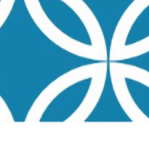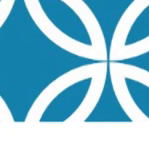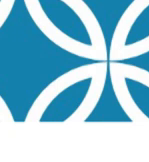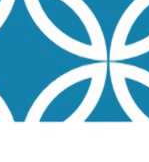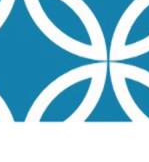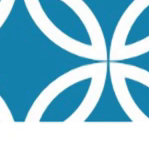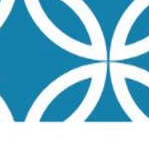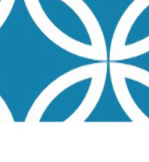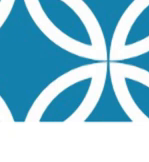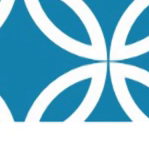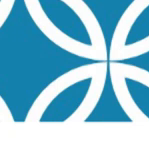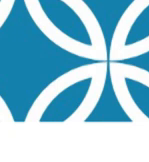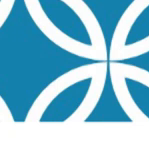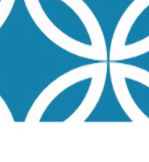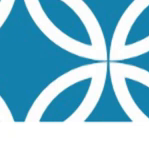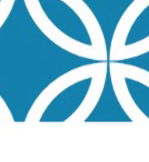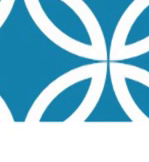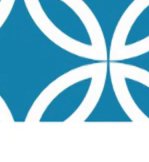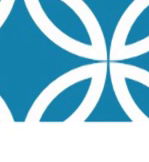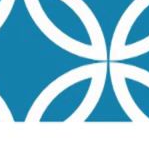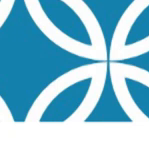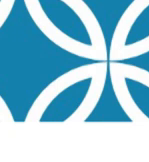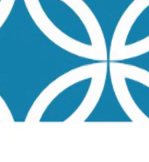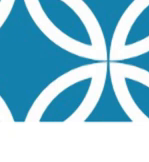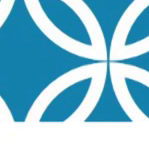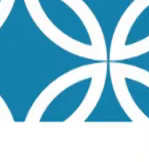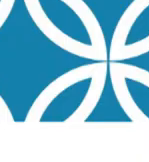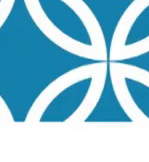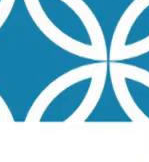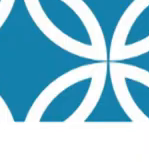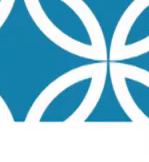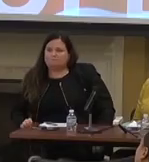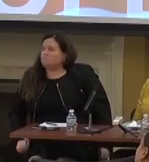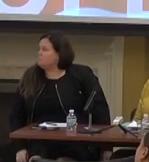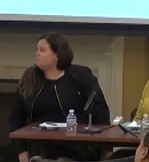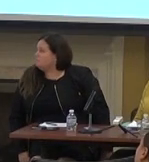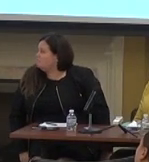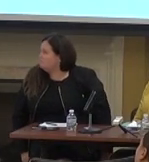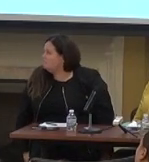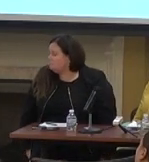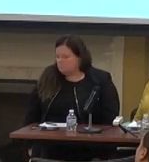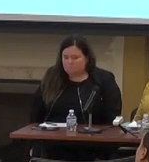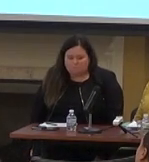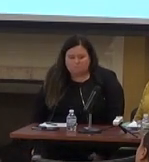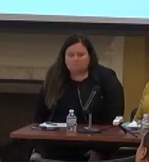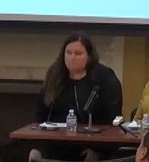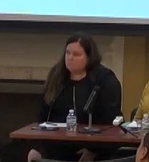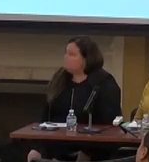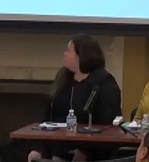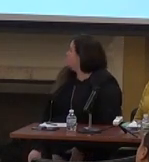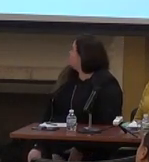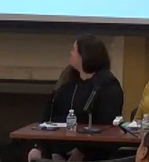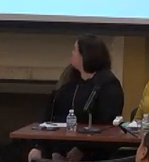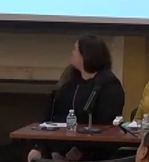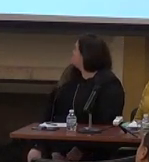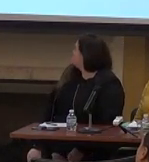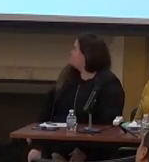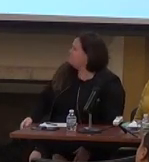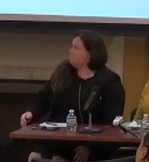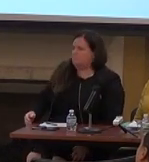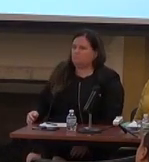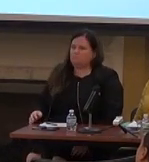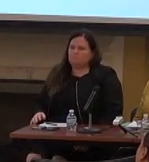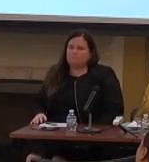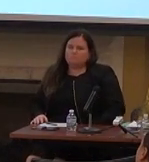Good afternoon. Thank you for coming. I'm going to start with a bit of a request for understanding today.